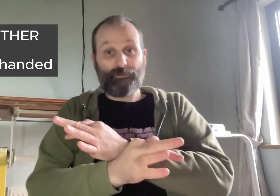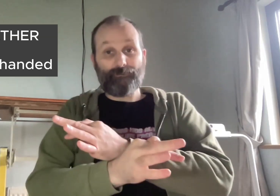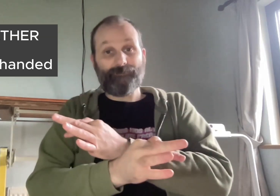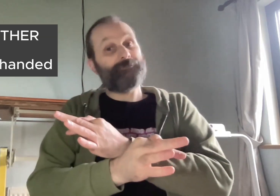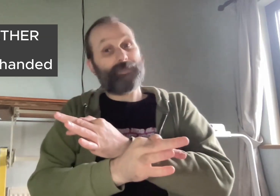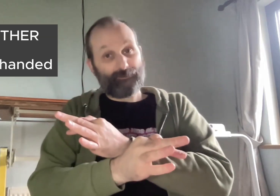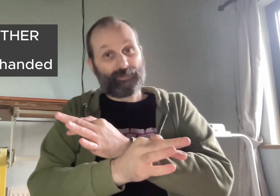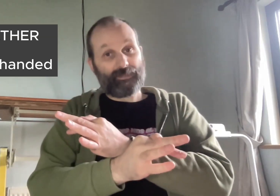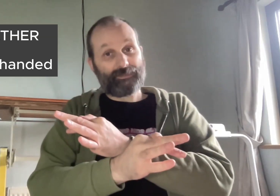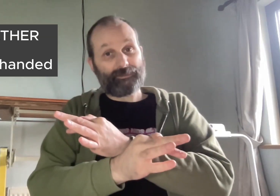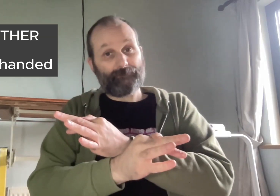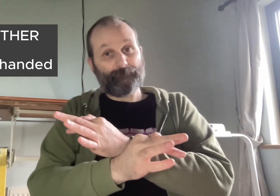Father, left-handed.